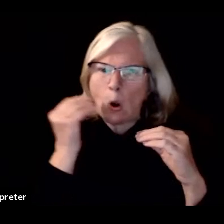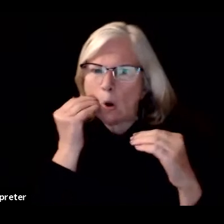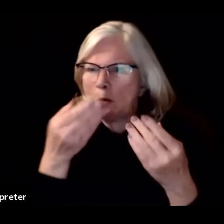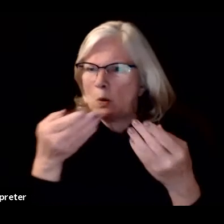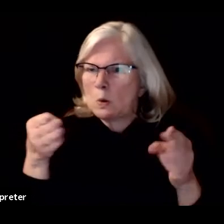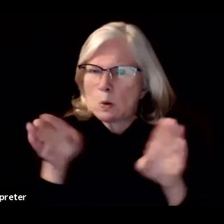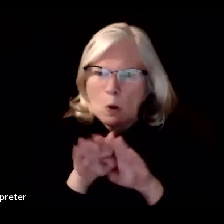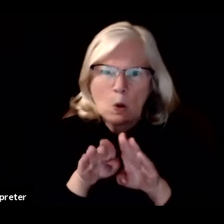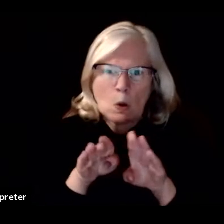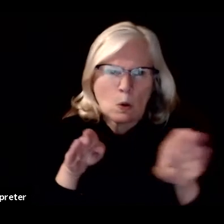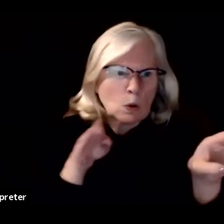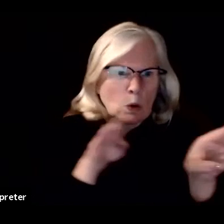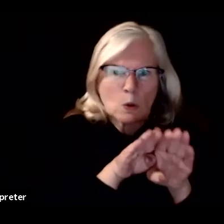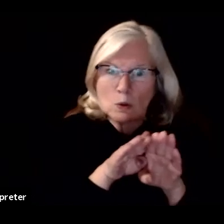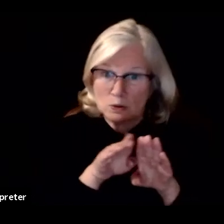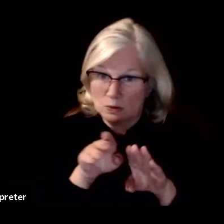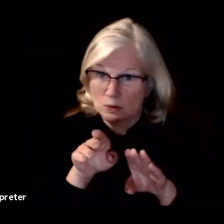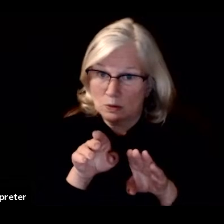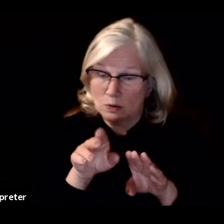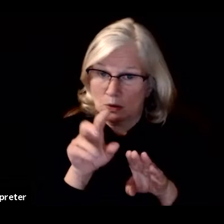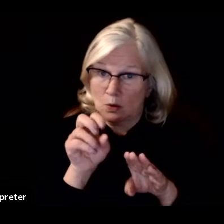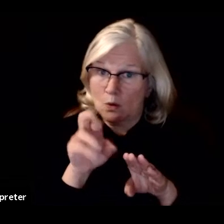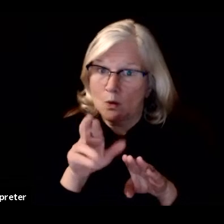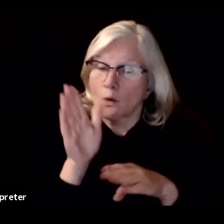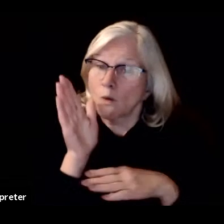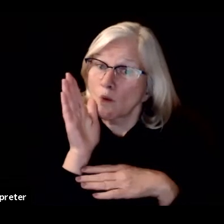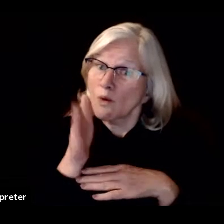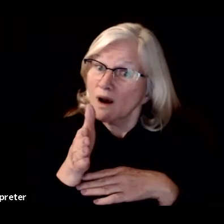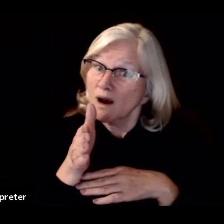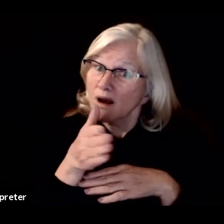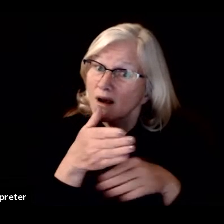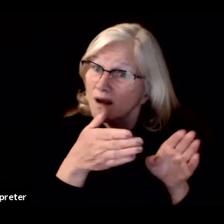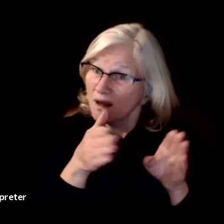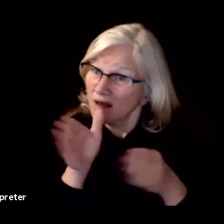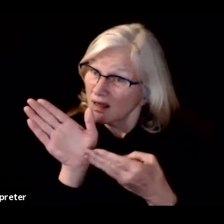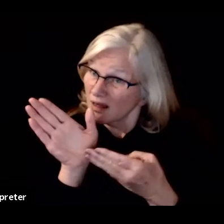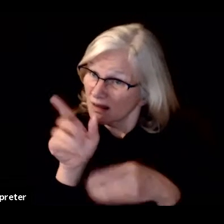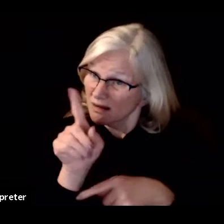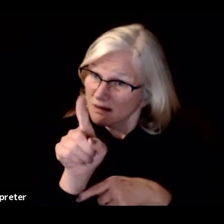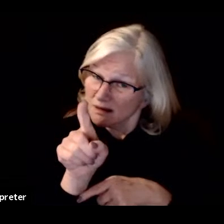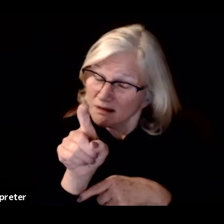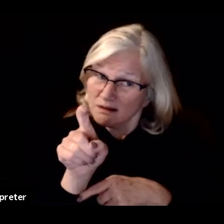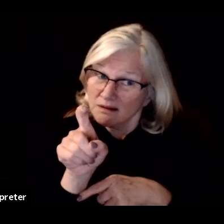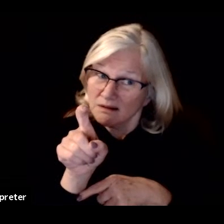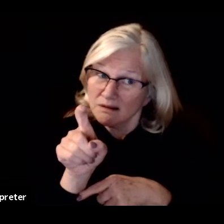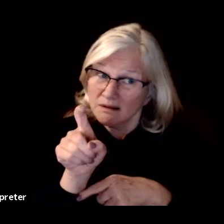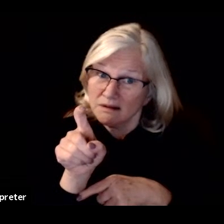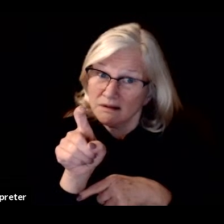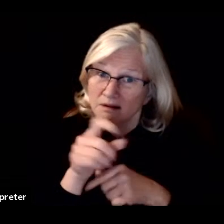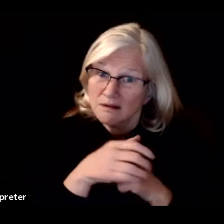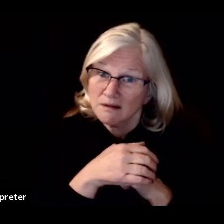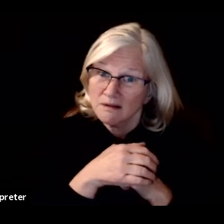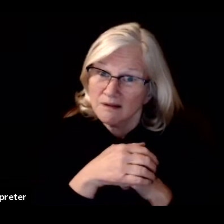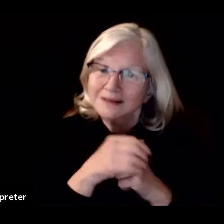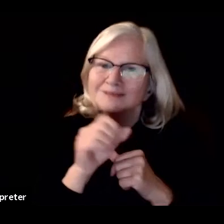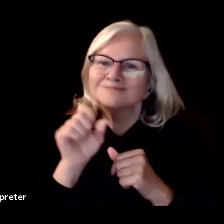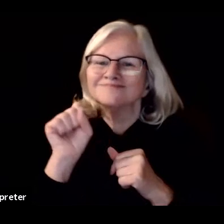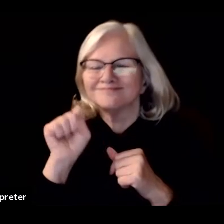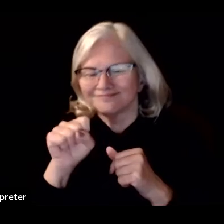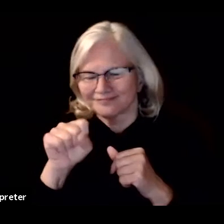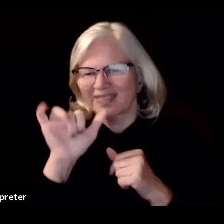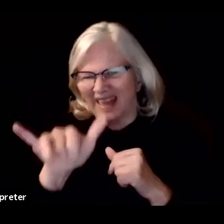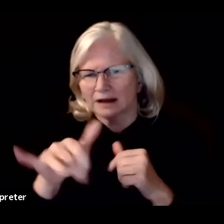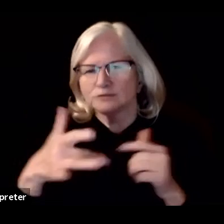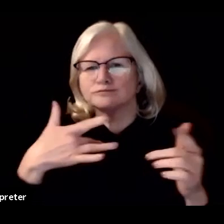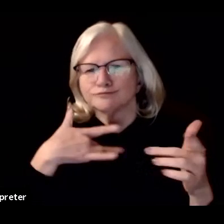Well, that's certainly the concern. It's like where is the trajectory likely to go from here? And we know that if